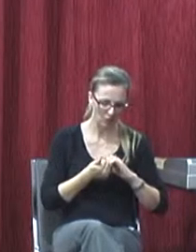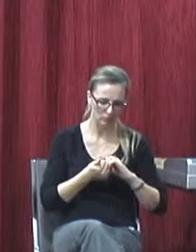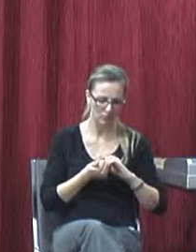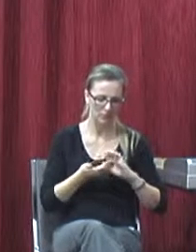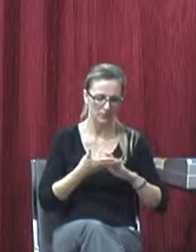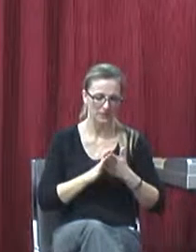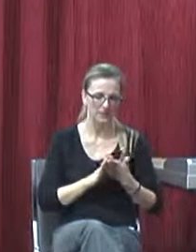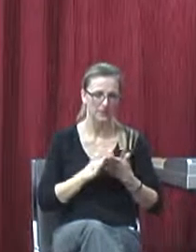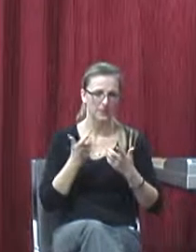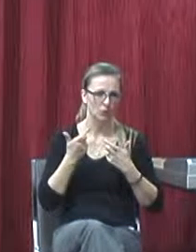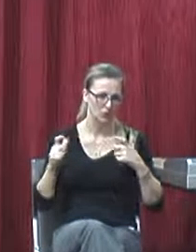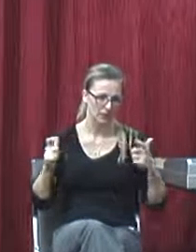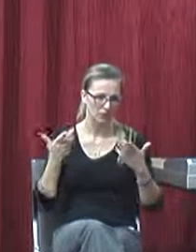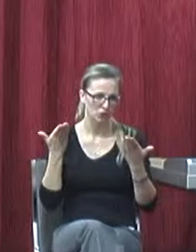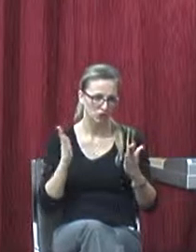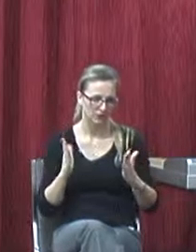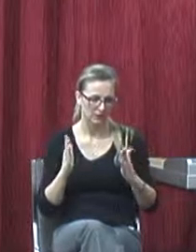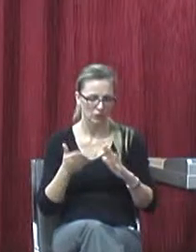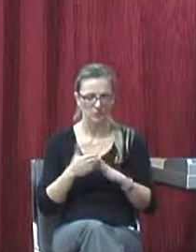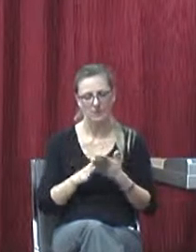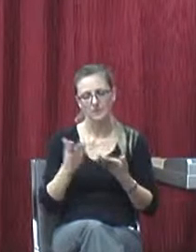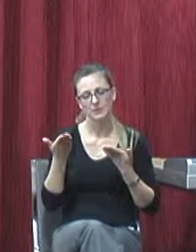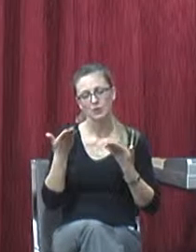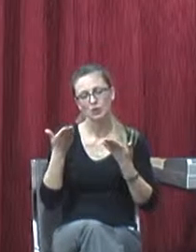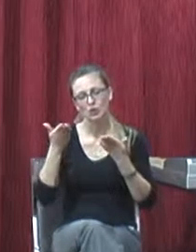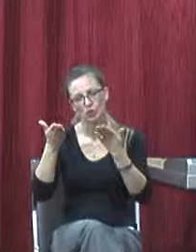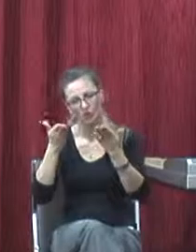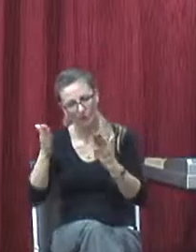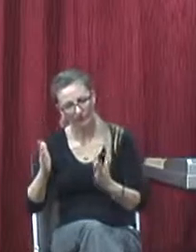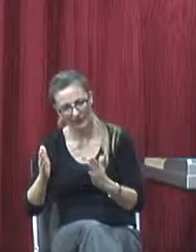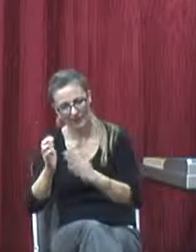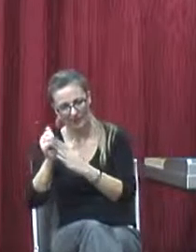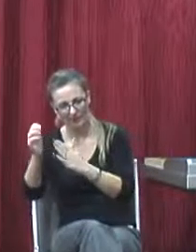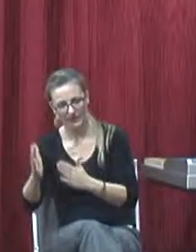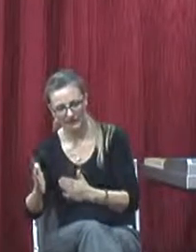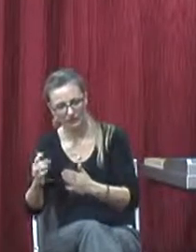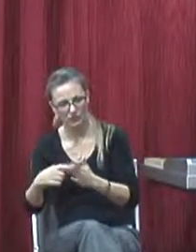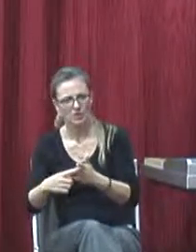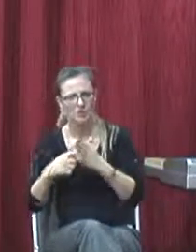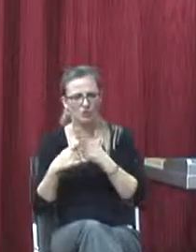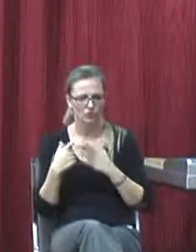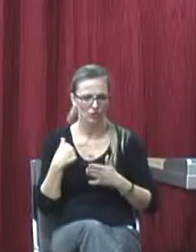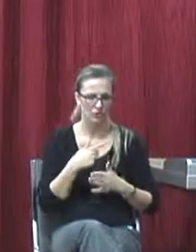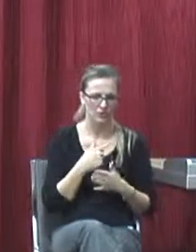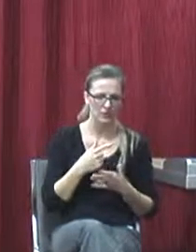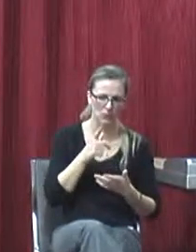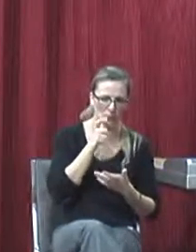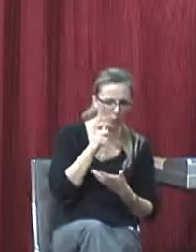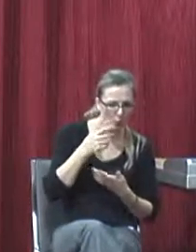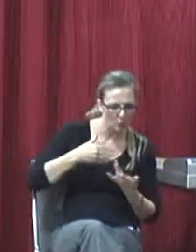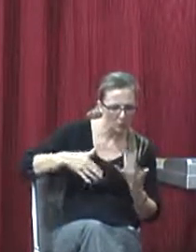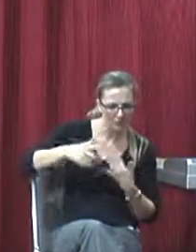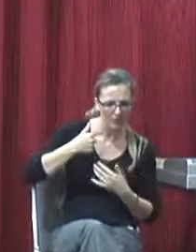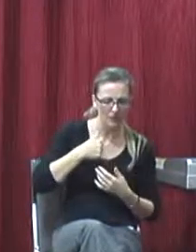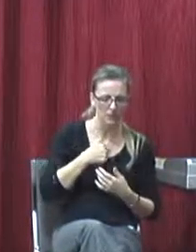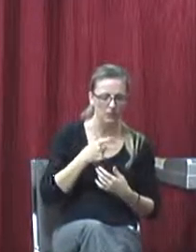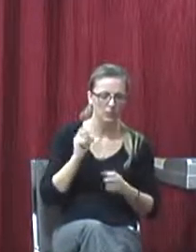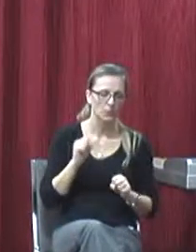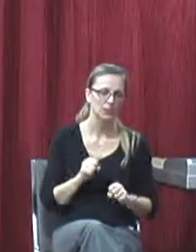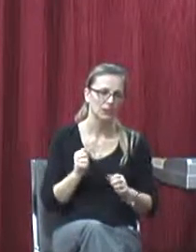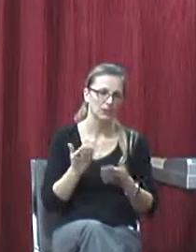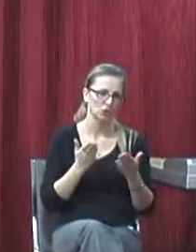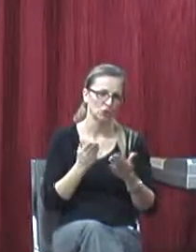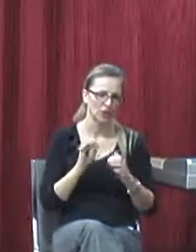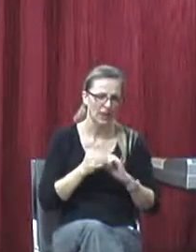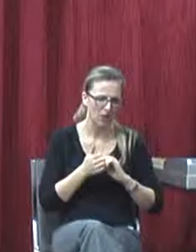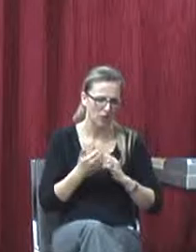servants, to be servant leaders, Lord. And show us who amongst us we are to serve. How are we to serve each